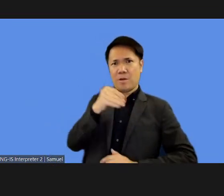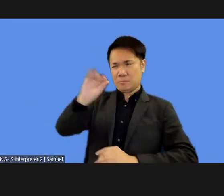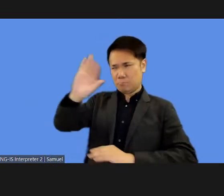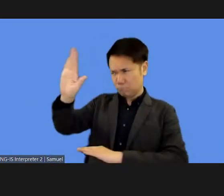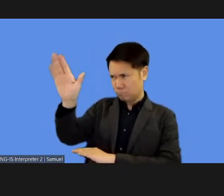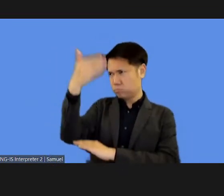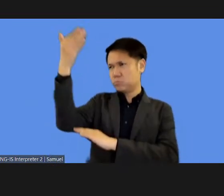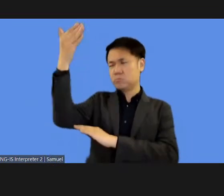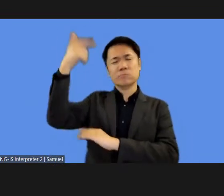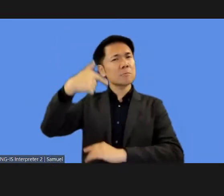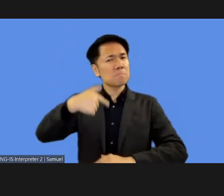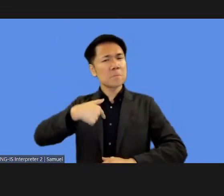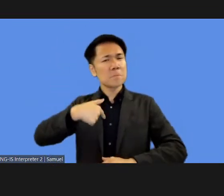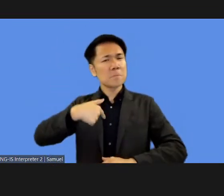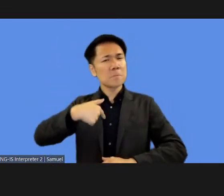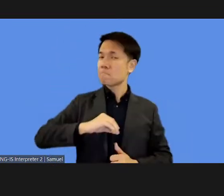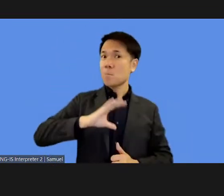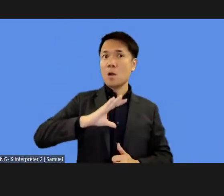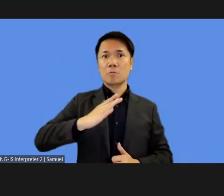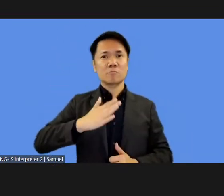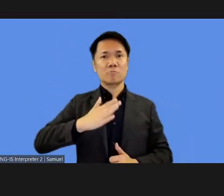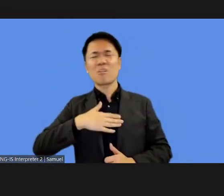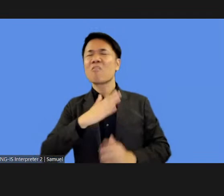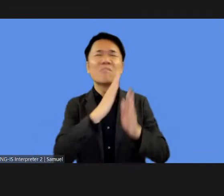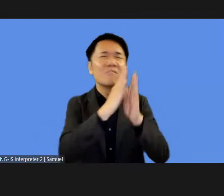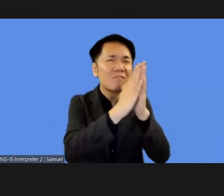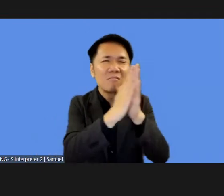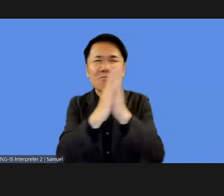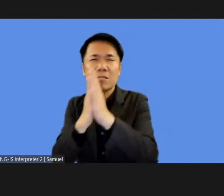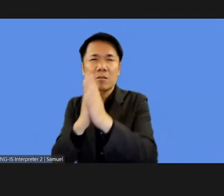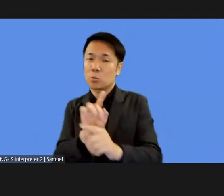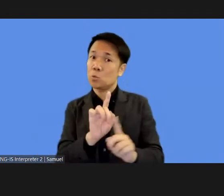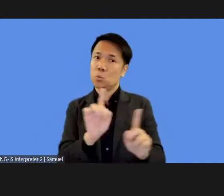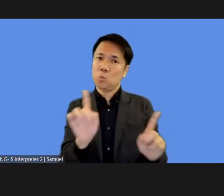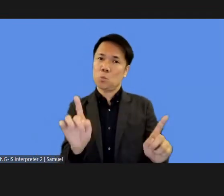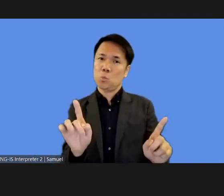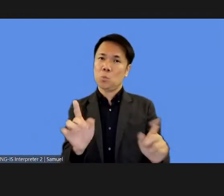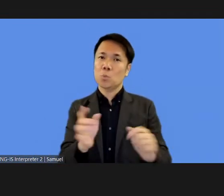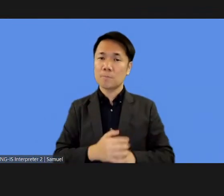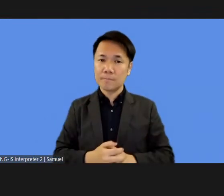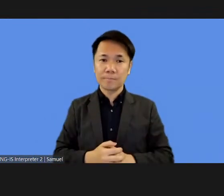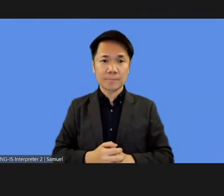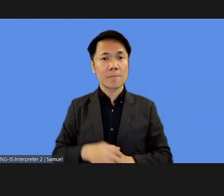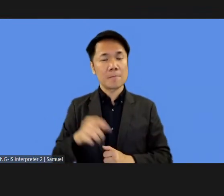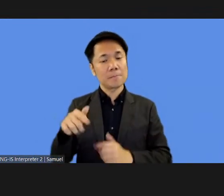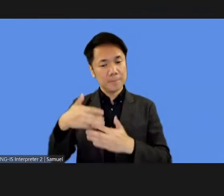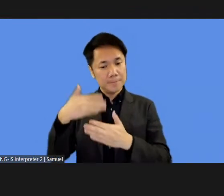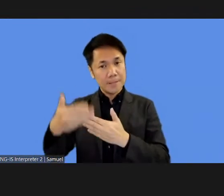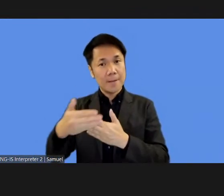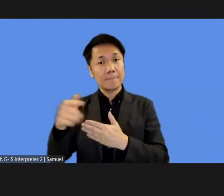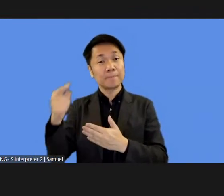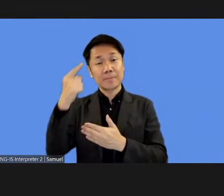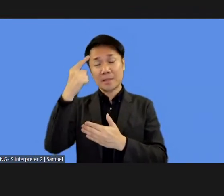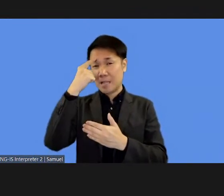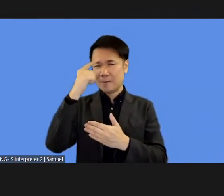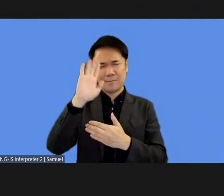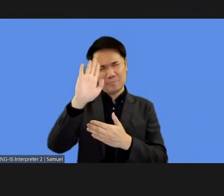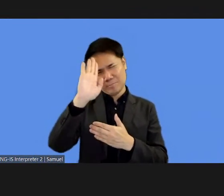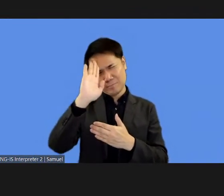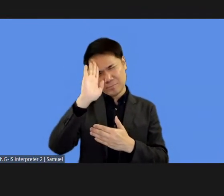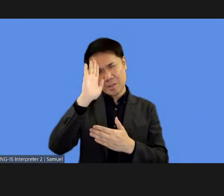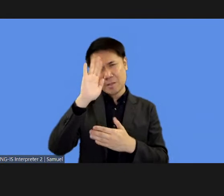all the speakers for their statements and your suggestions. And as much as possible, we are going to capture all